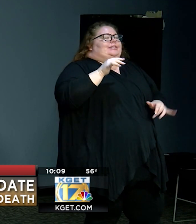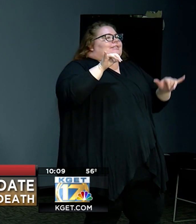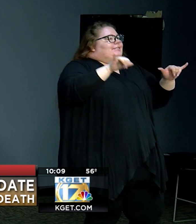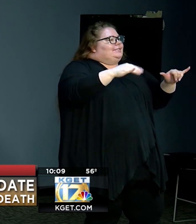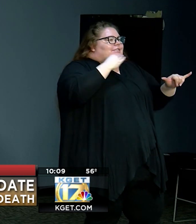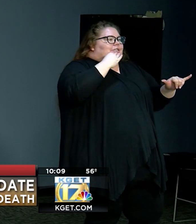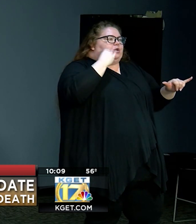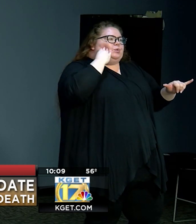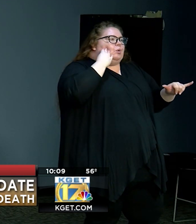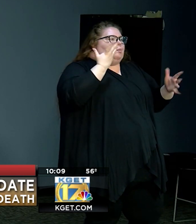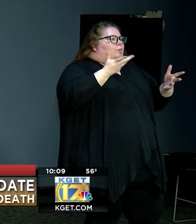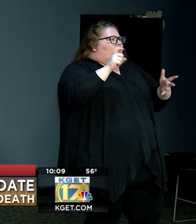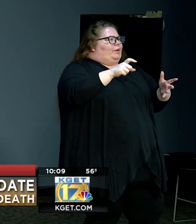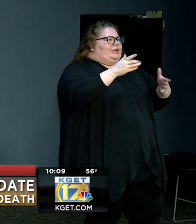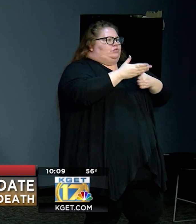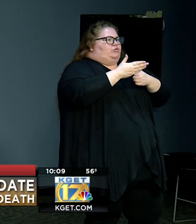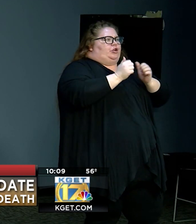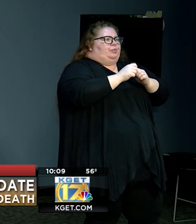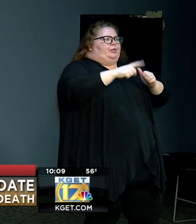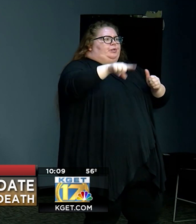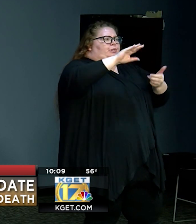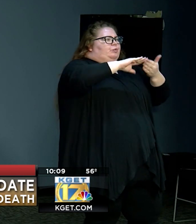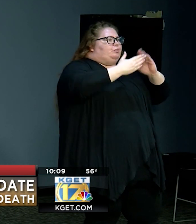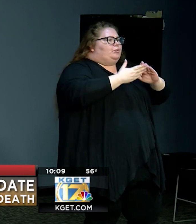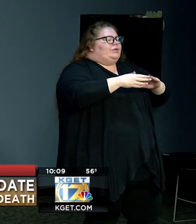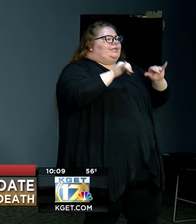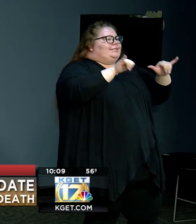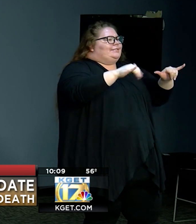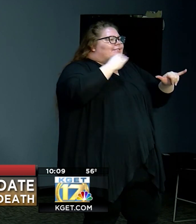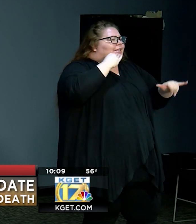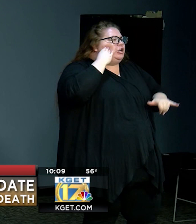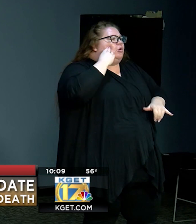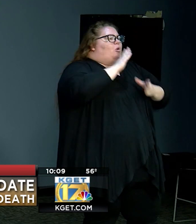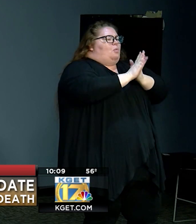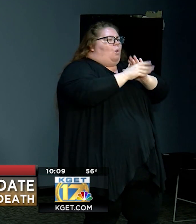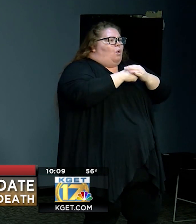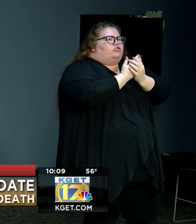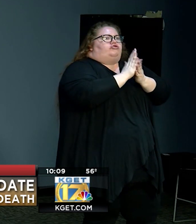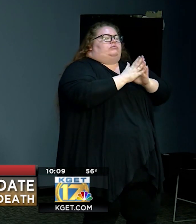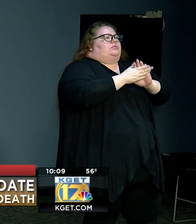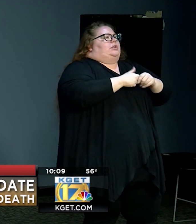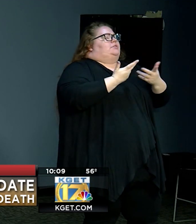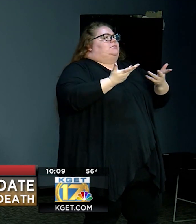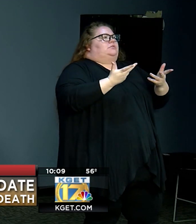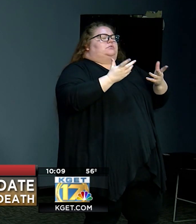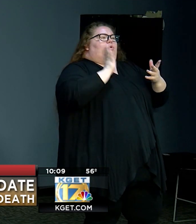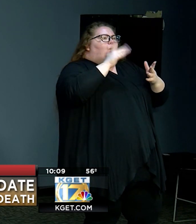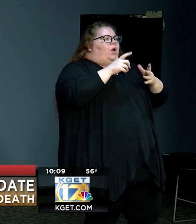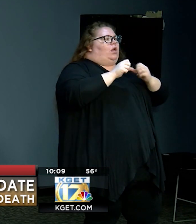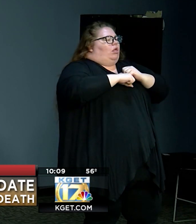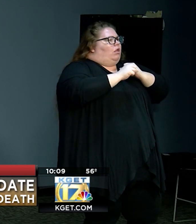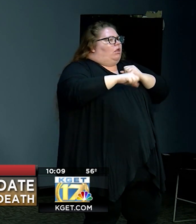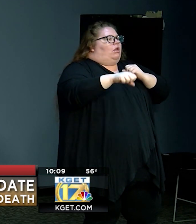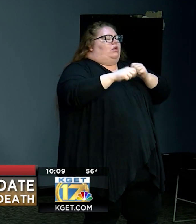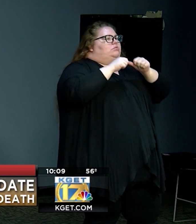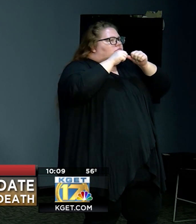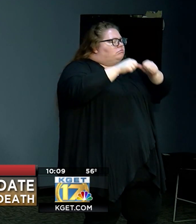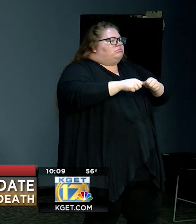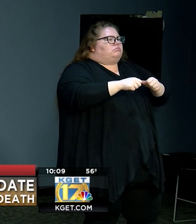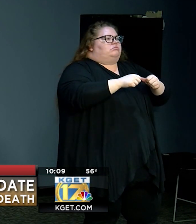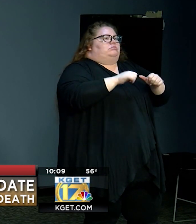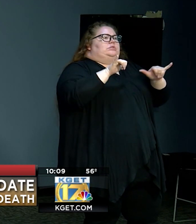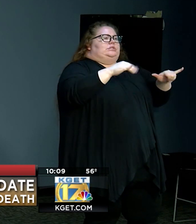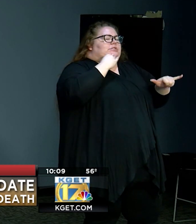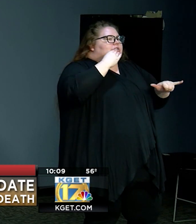Stay at home, wash your hands. They say, I can't say that enough. And so today, as the mayor of Bakersfield,